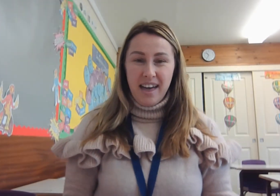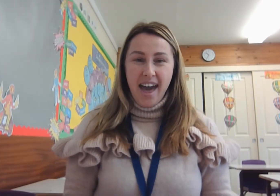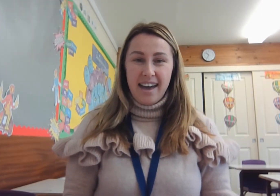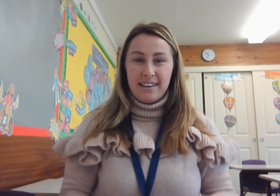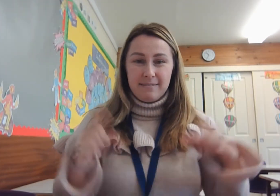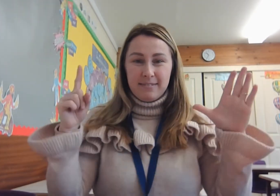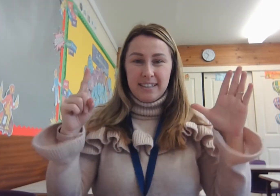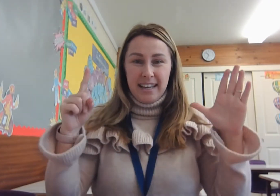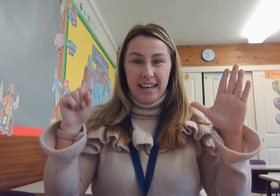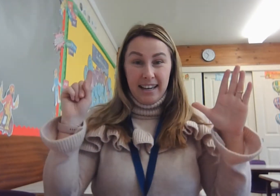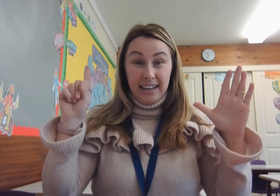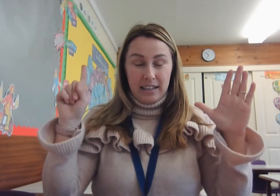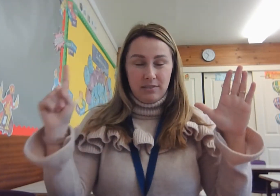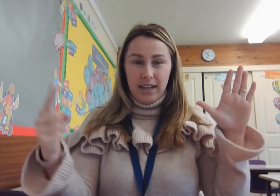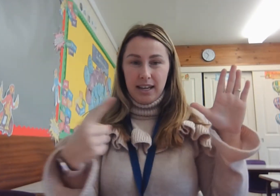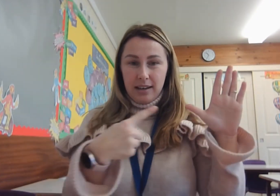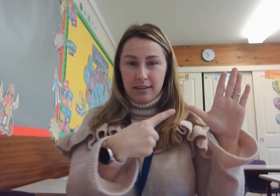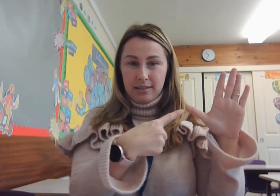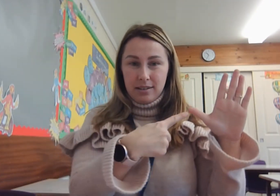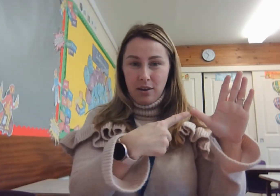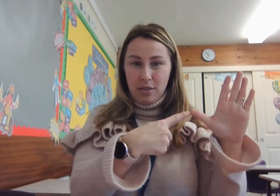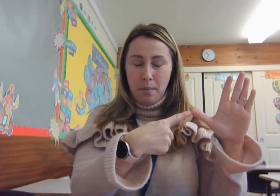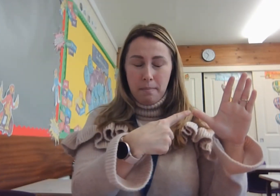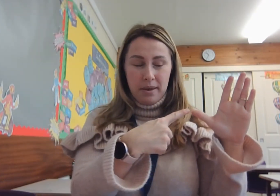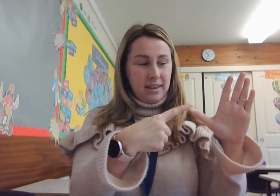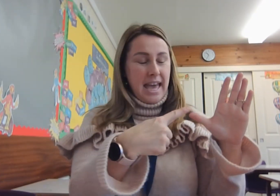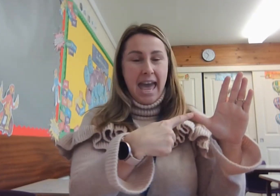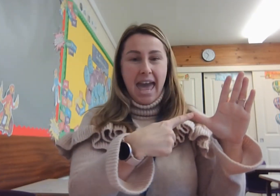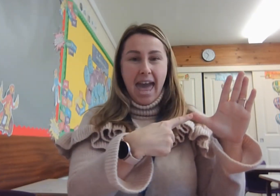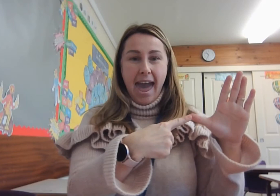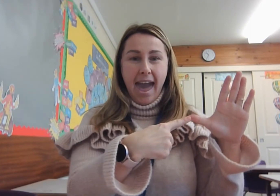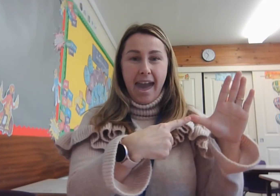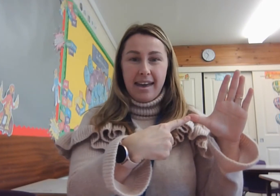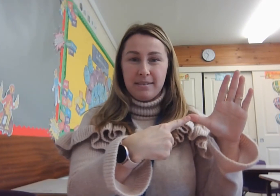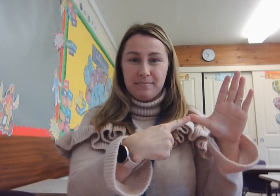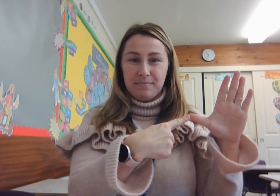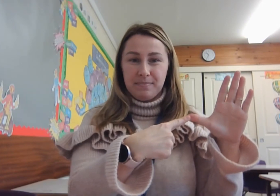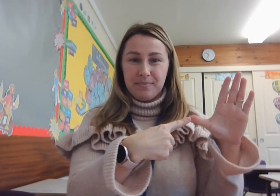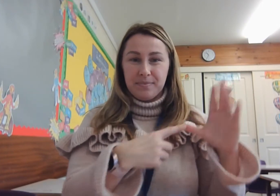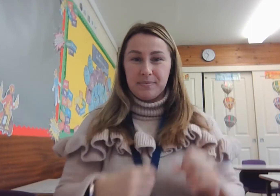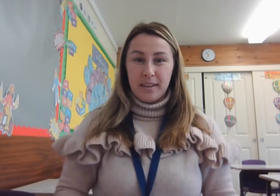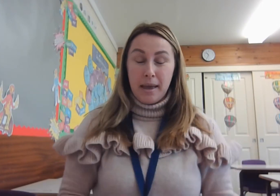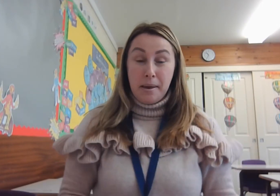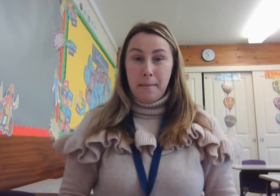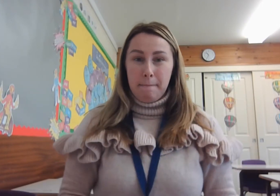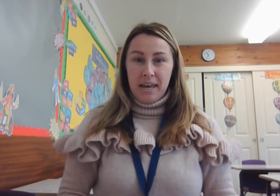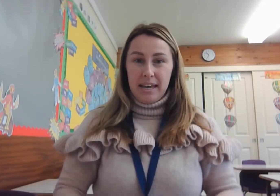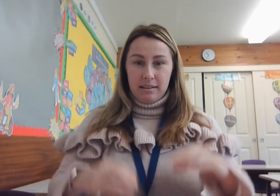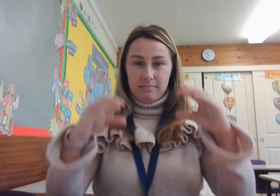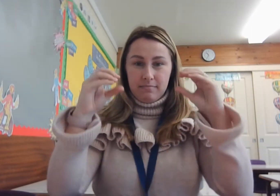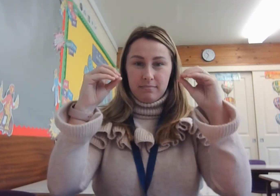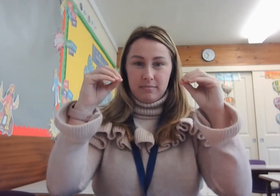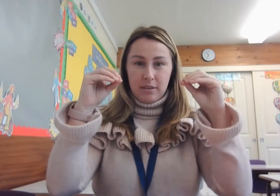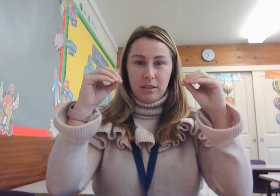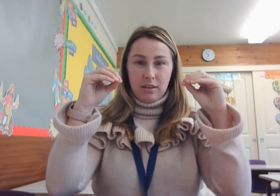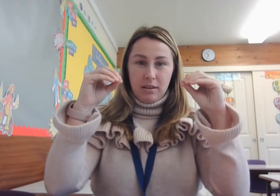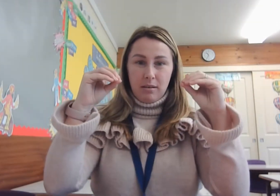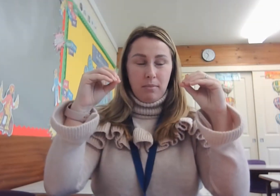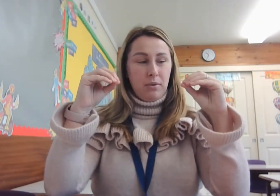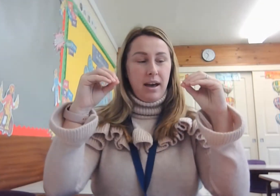A. Index finger to your thumb. A. B. Both our hands